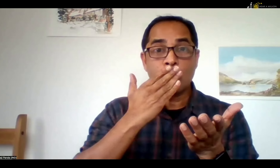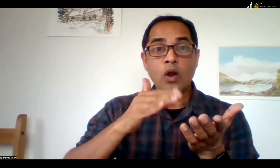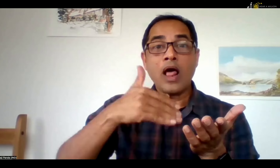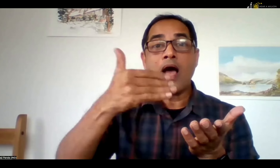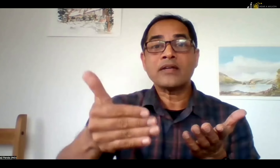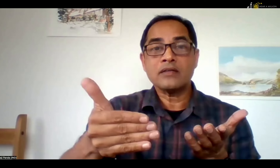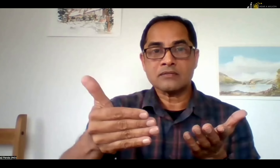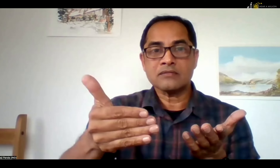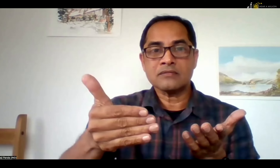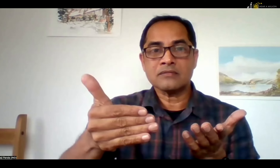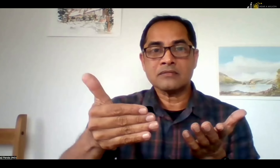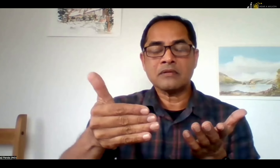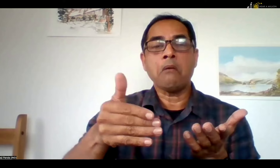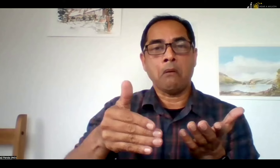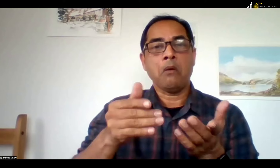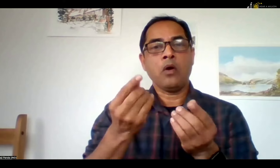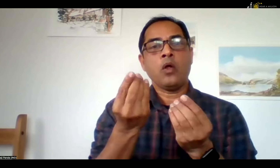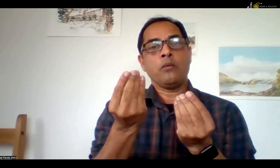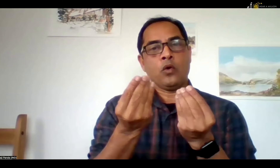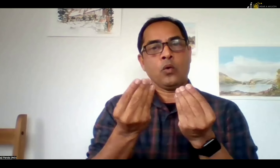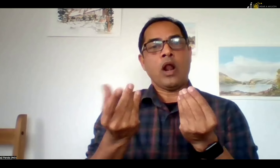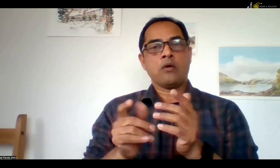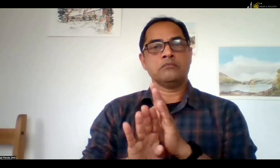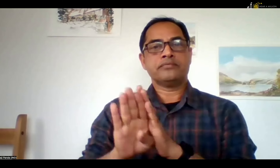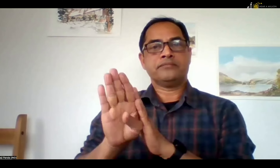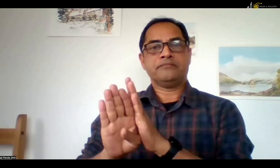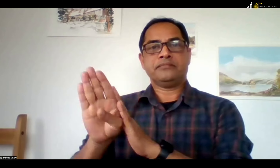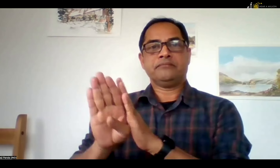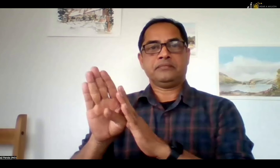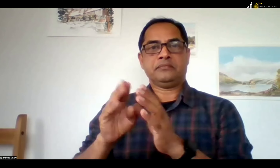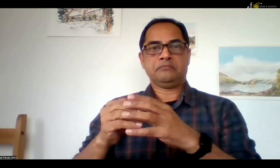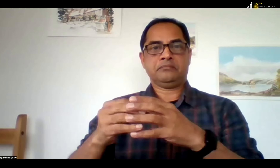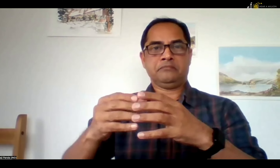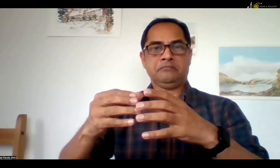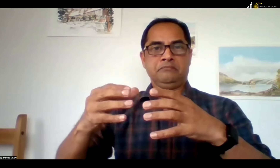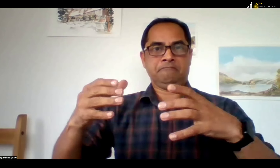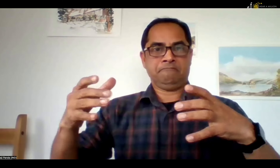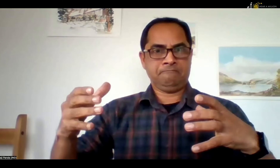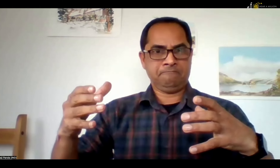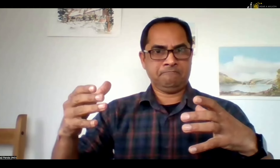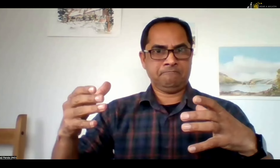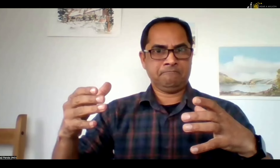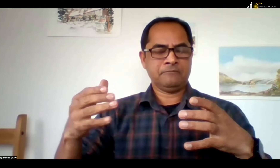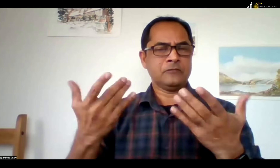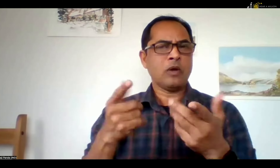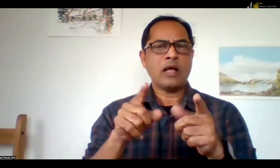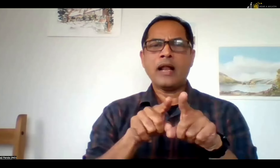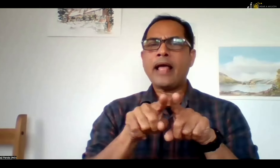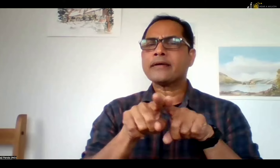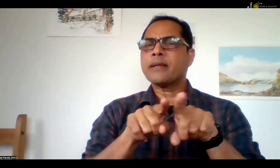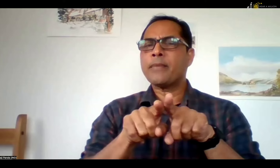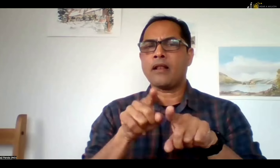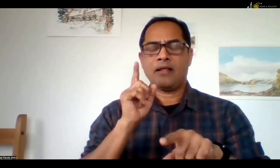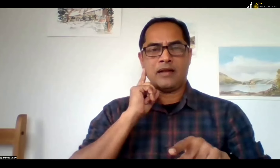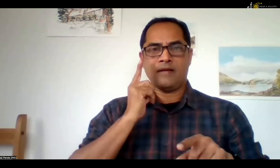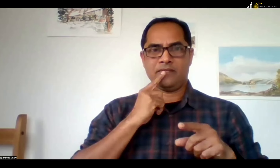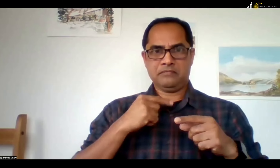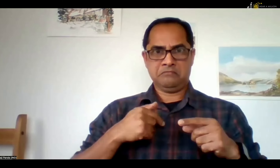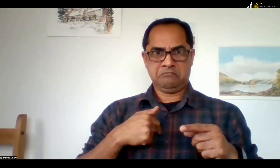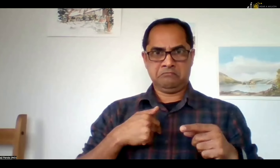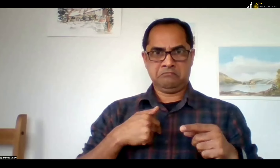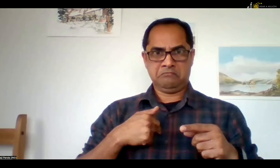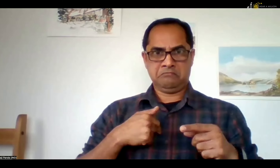many deaf individuals, when they start joining these organizations much later in life, and they develop and broaden their